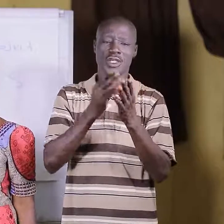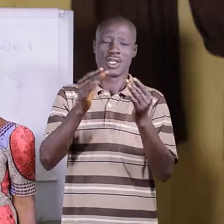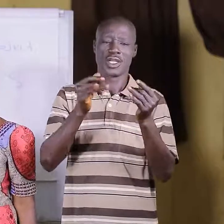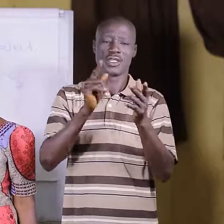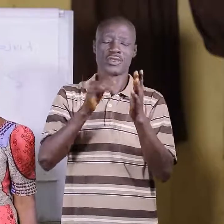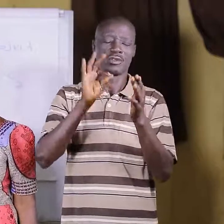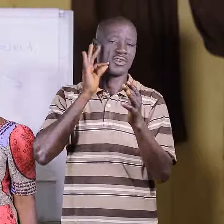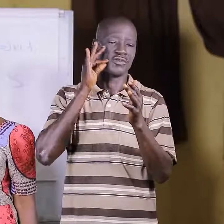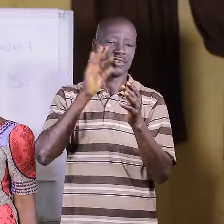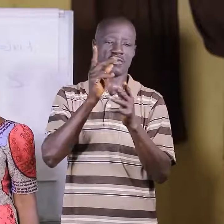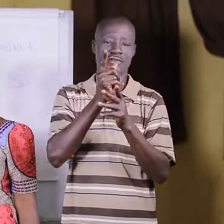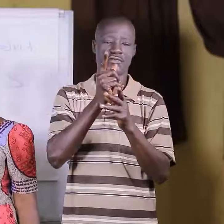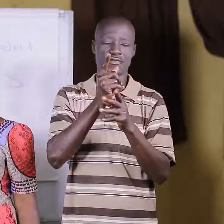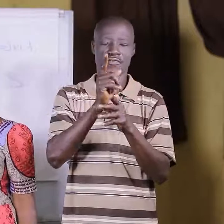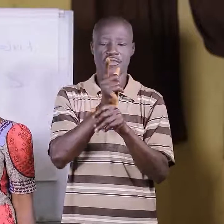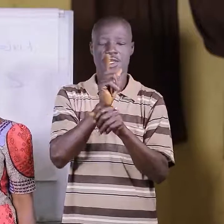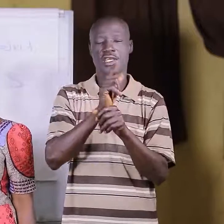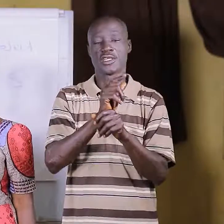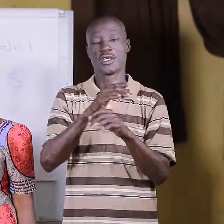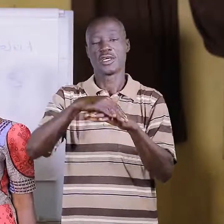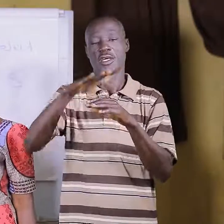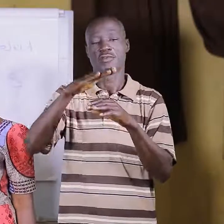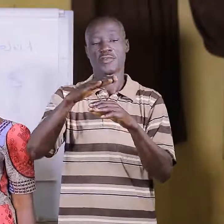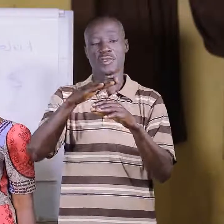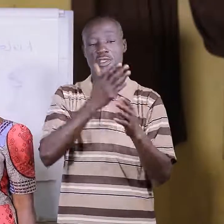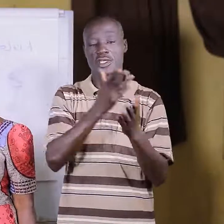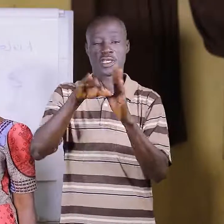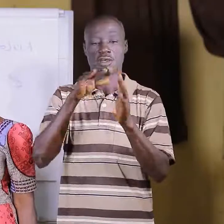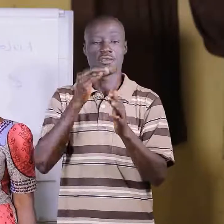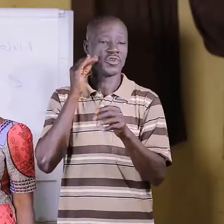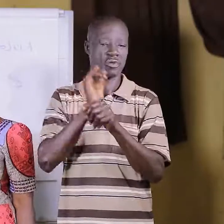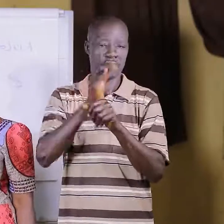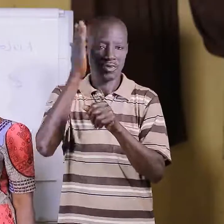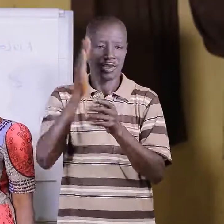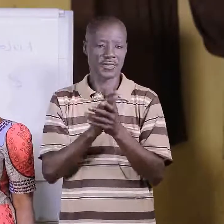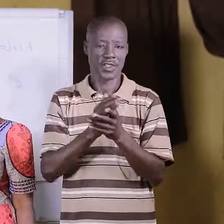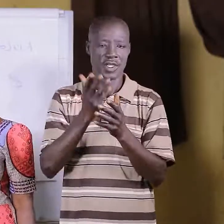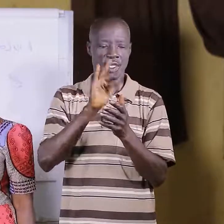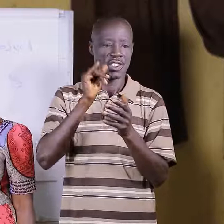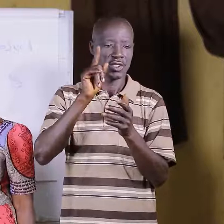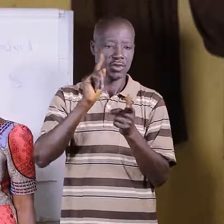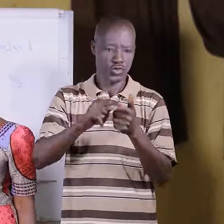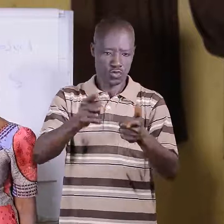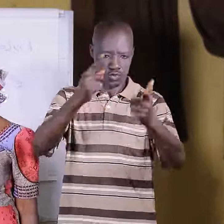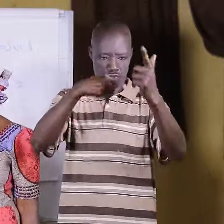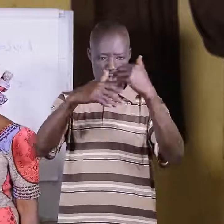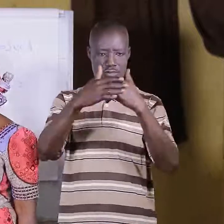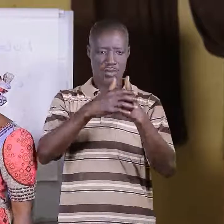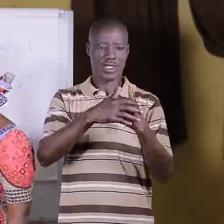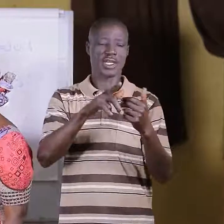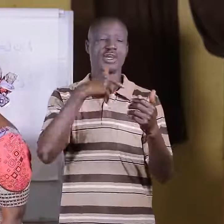fruits of the land? Now, after carrying out this assignment, my students, they were expected to report back